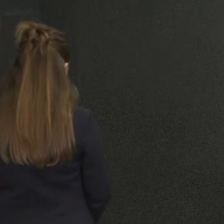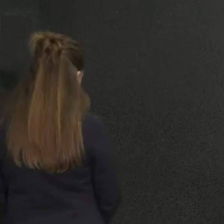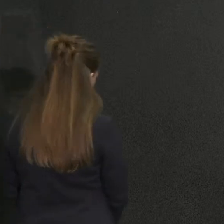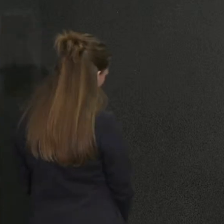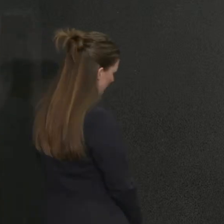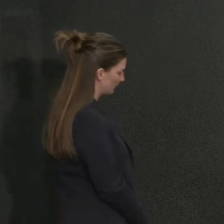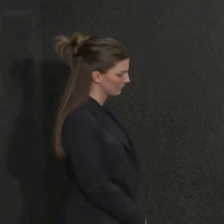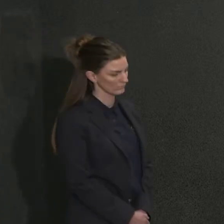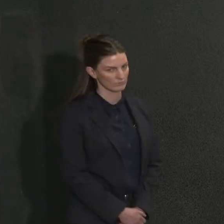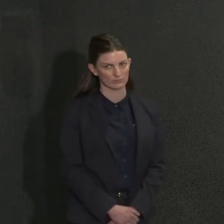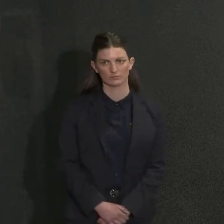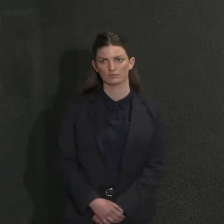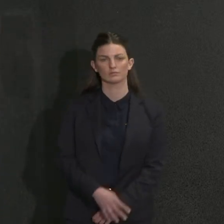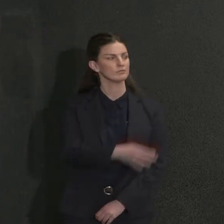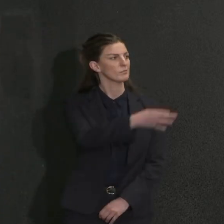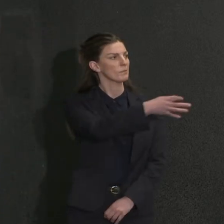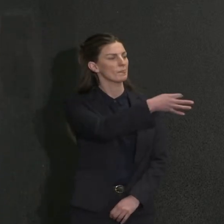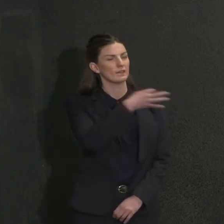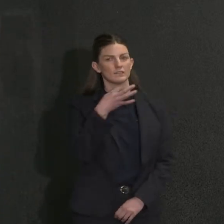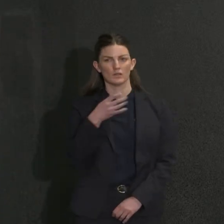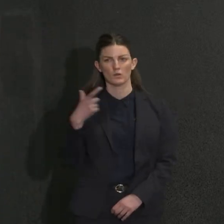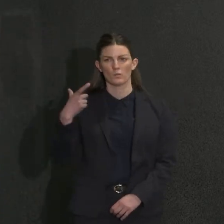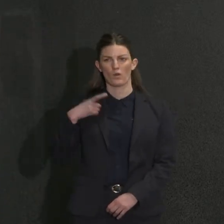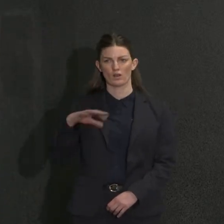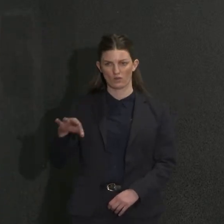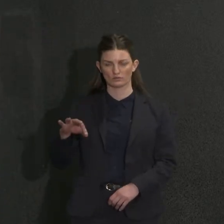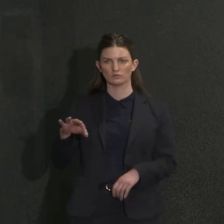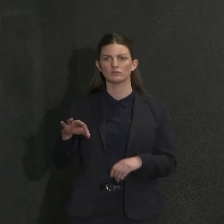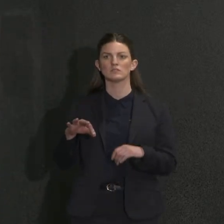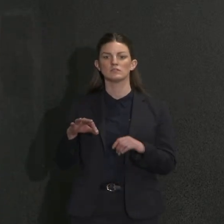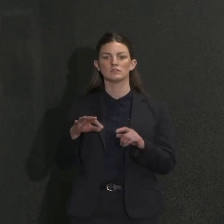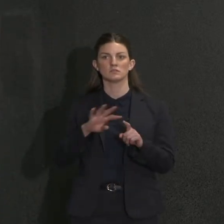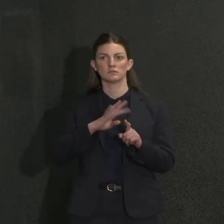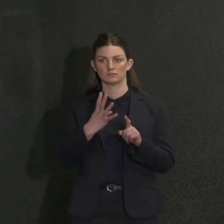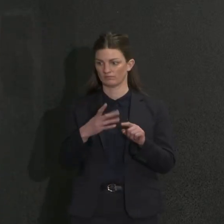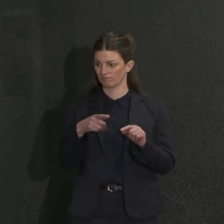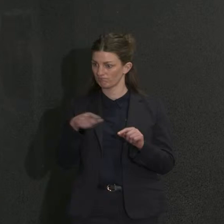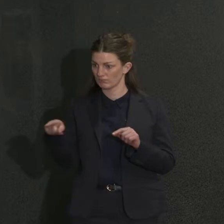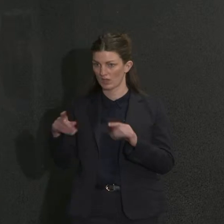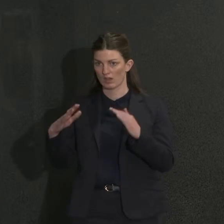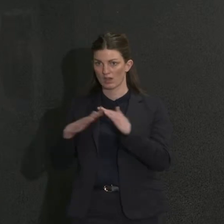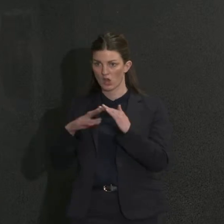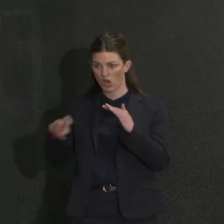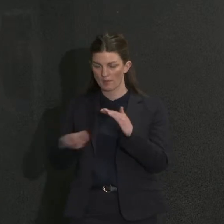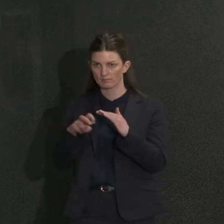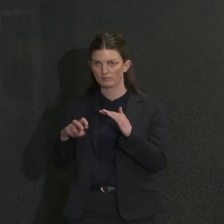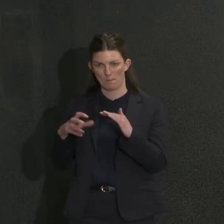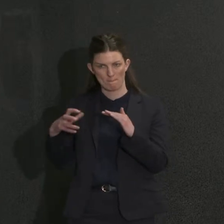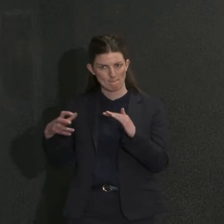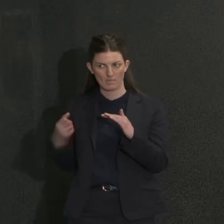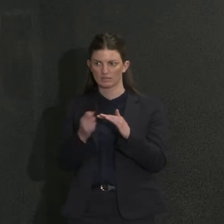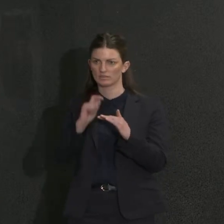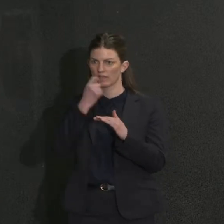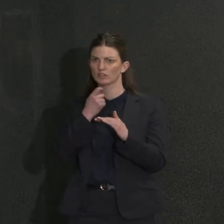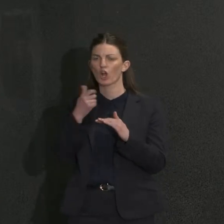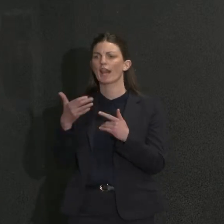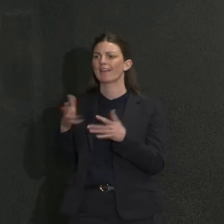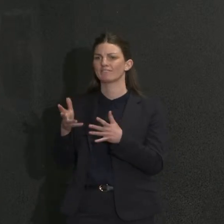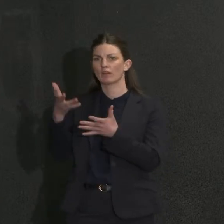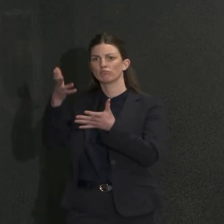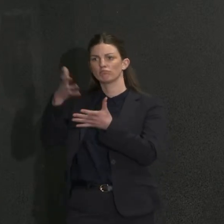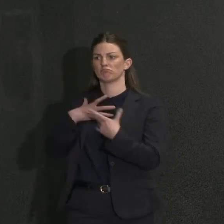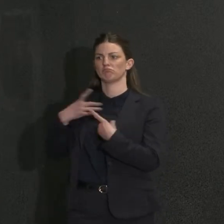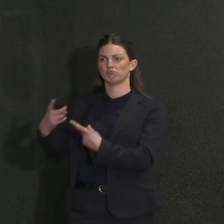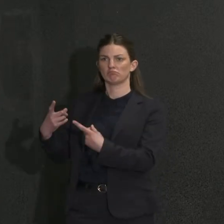there is no additional public health value in doing it. When you're sitting here, we're in the second day of this outbreak. We've got over 3/4 of people who are associated with the most